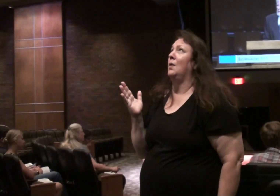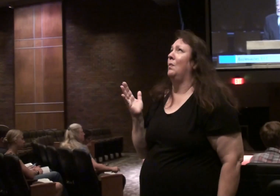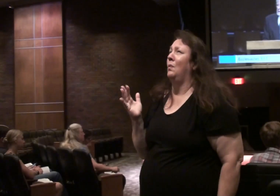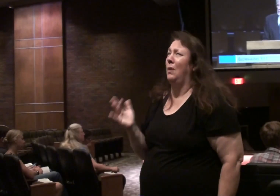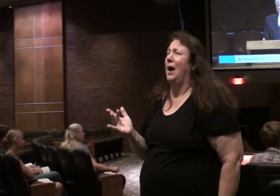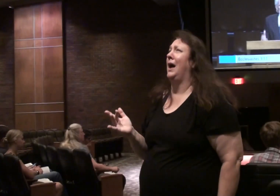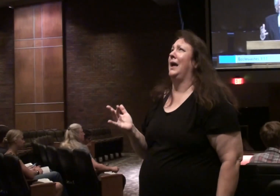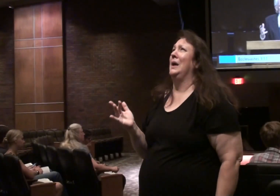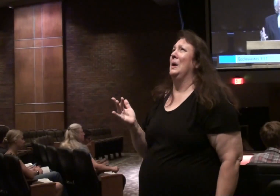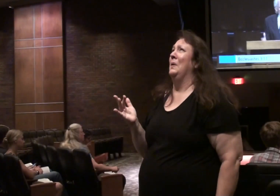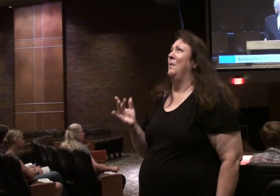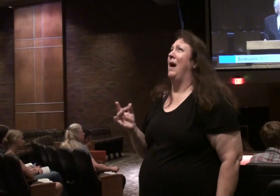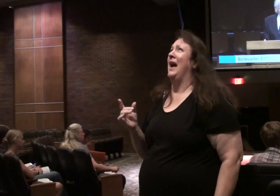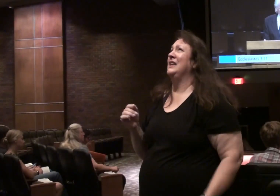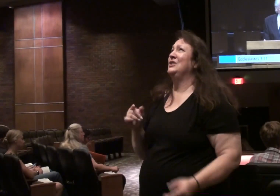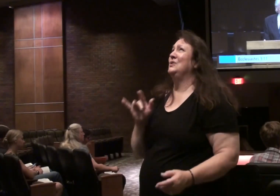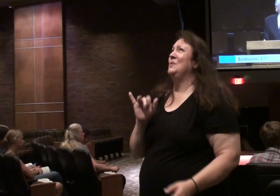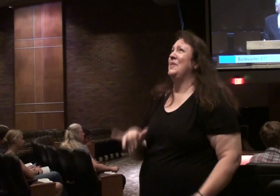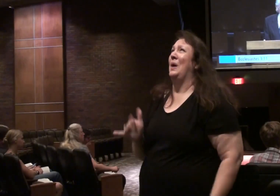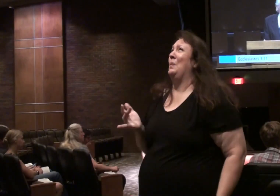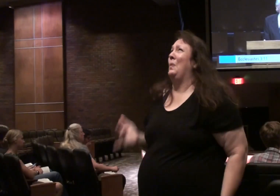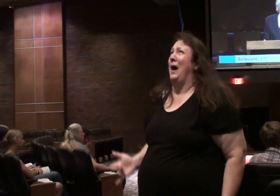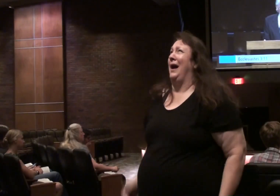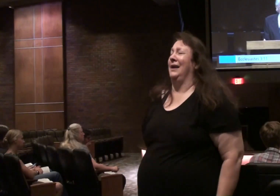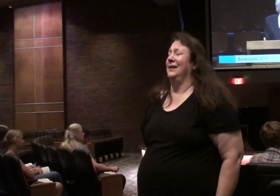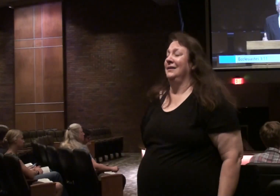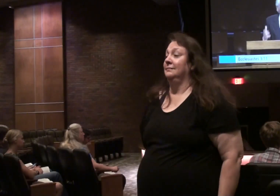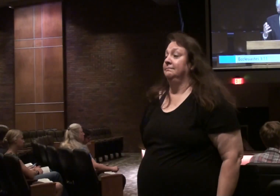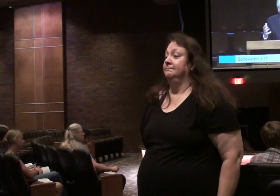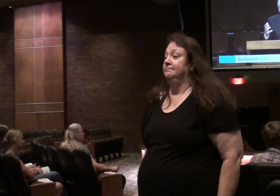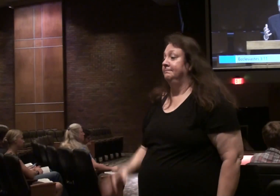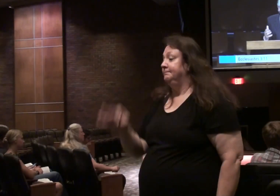Why? Why would you do that?